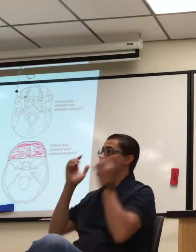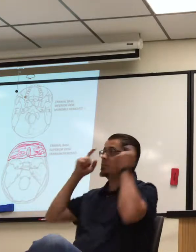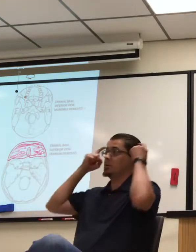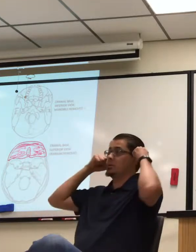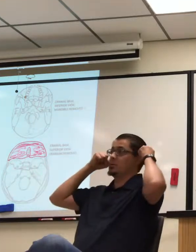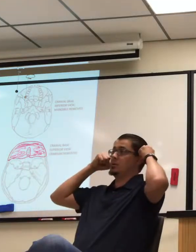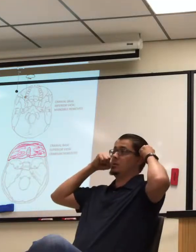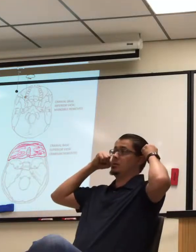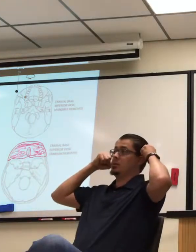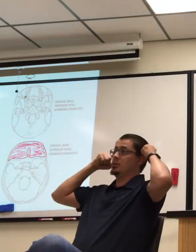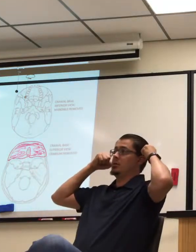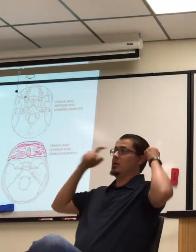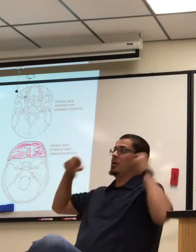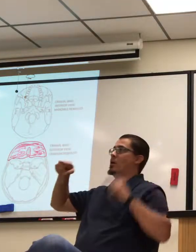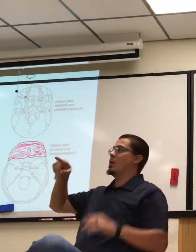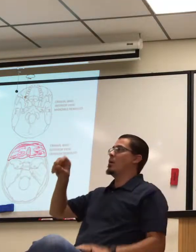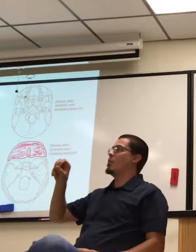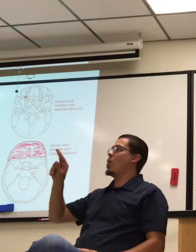skulls.